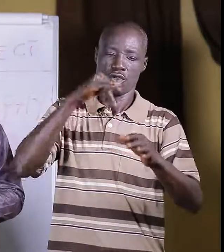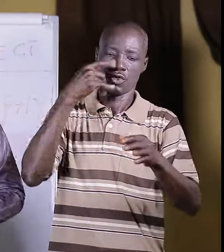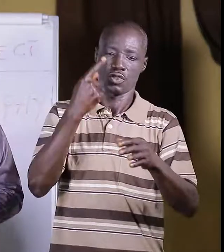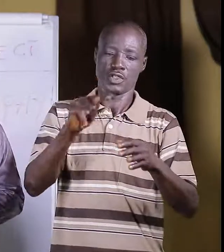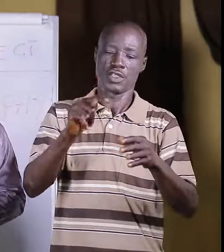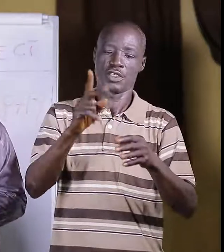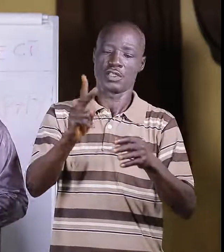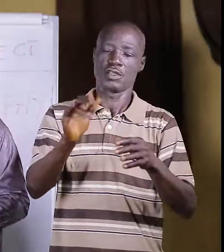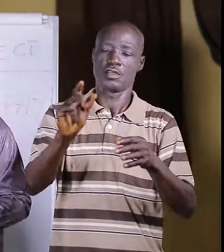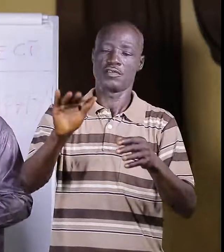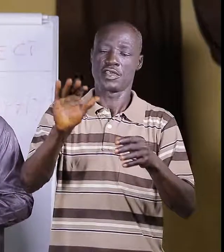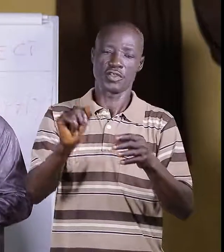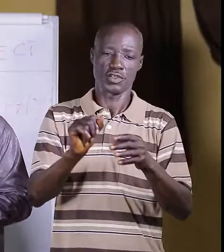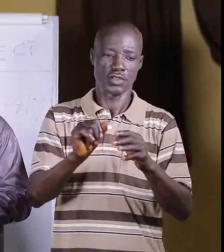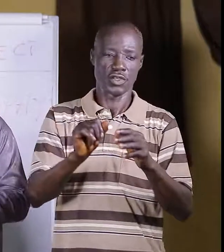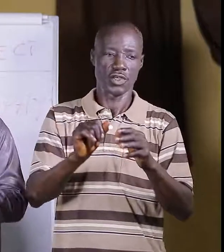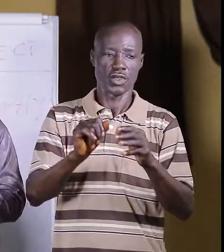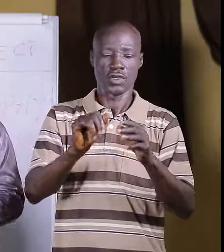various communities,